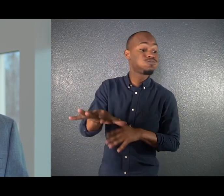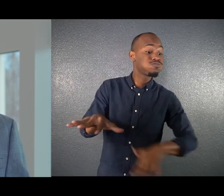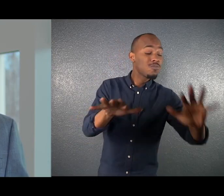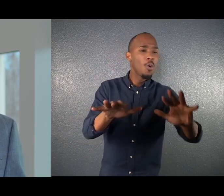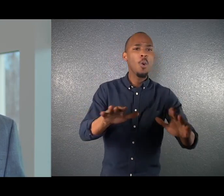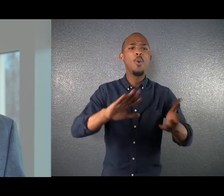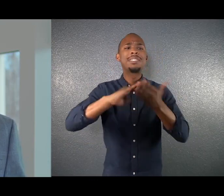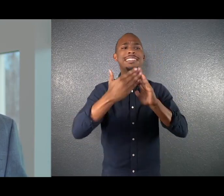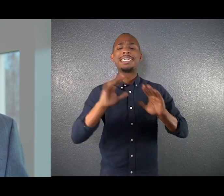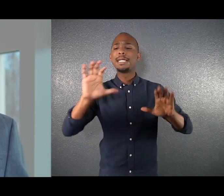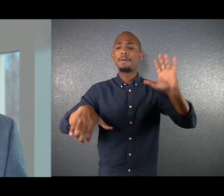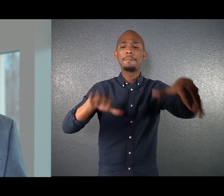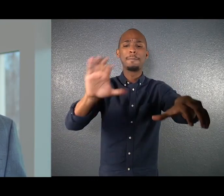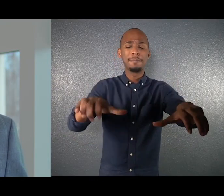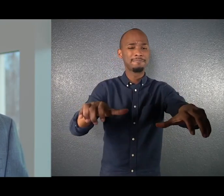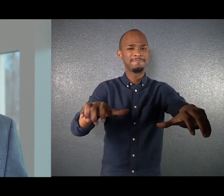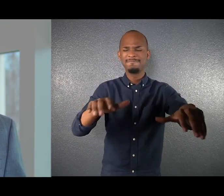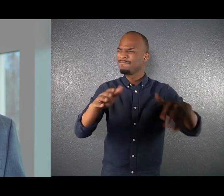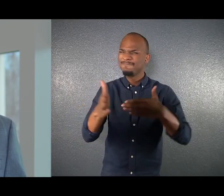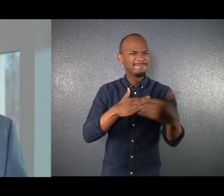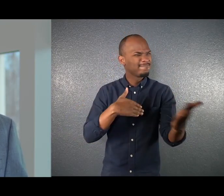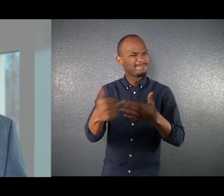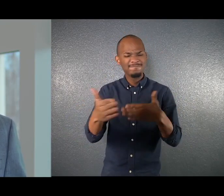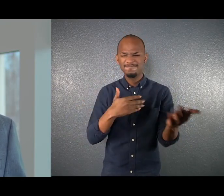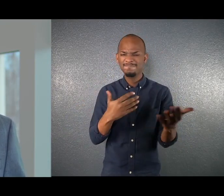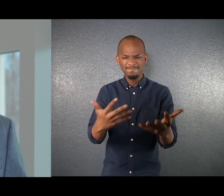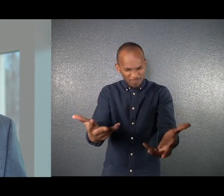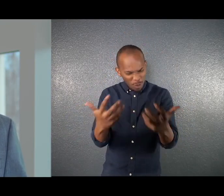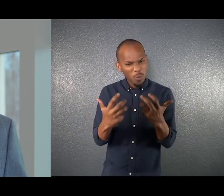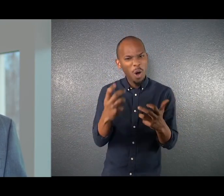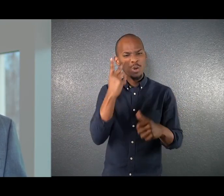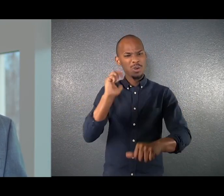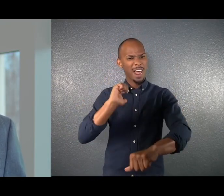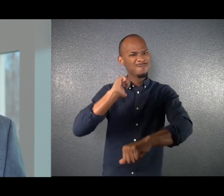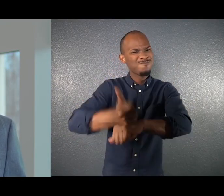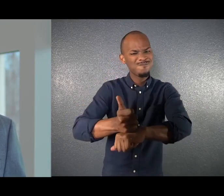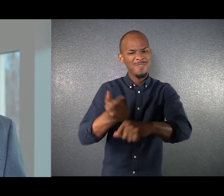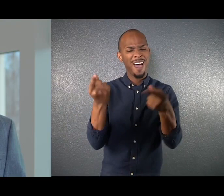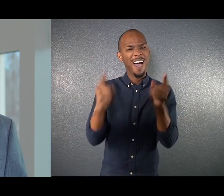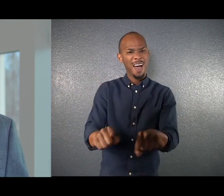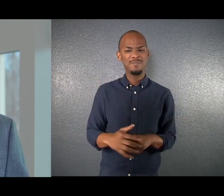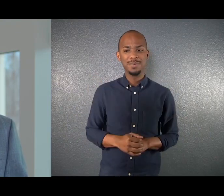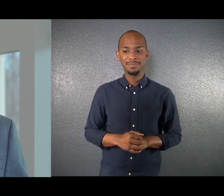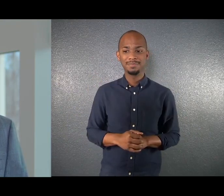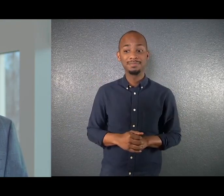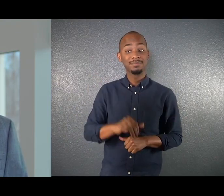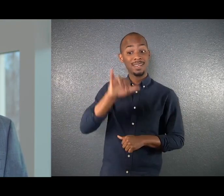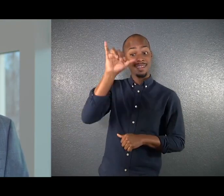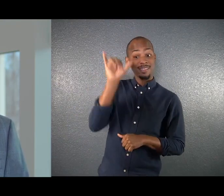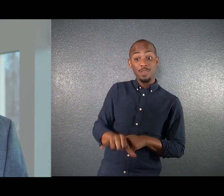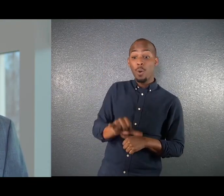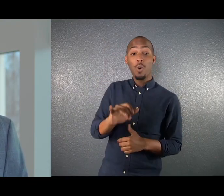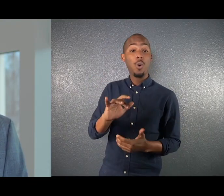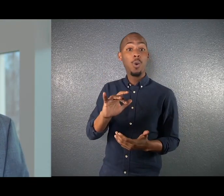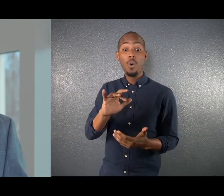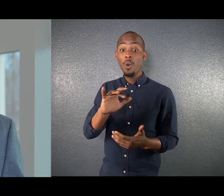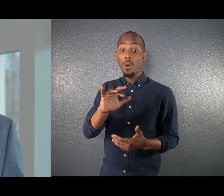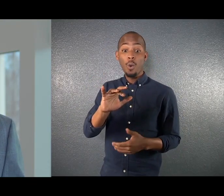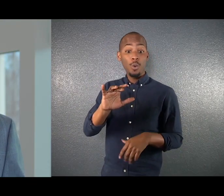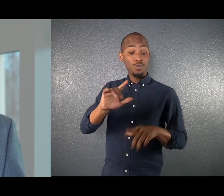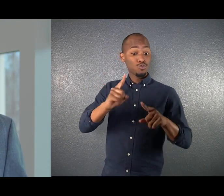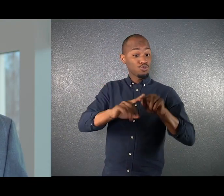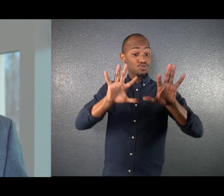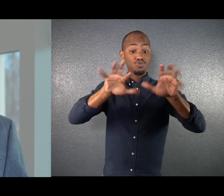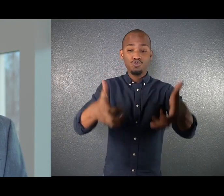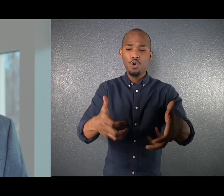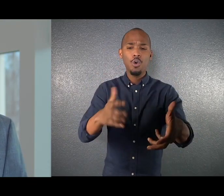every urban high-rise, in every digital network possible. And the characteristics of those